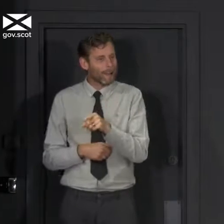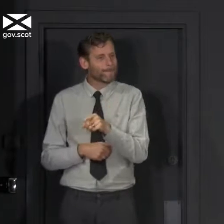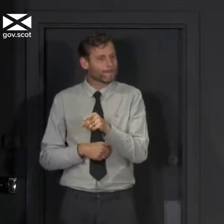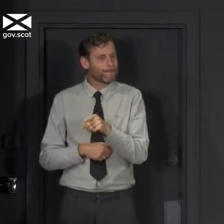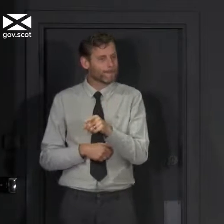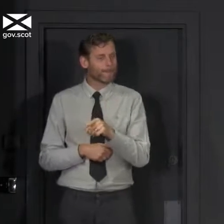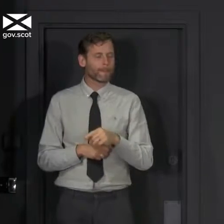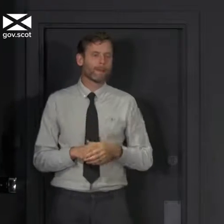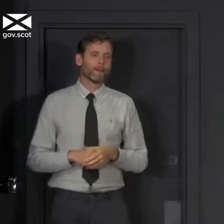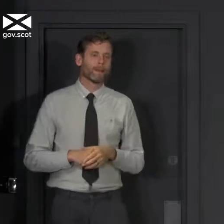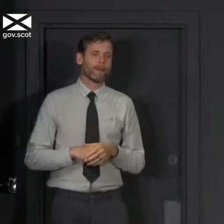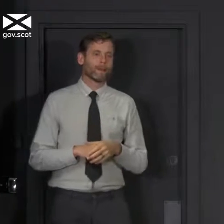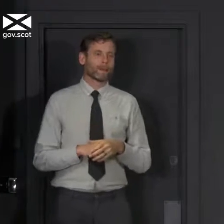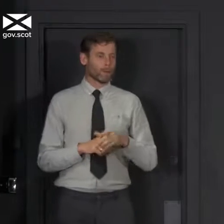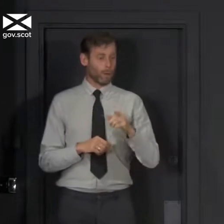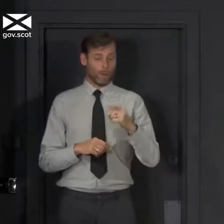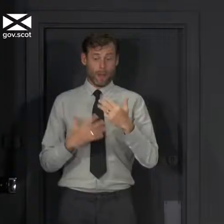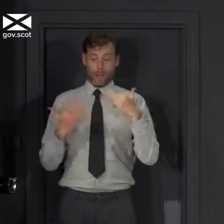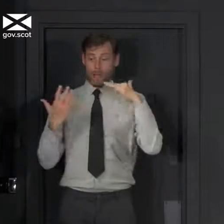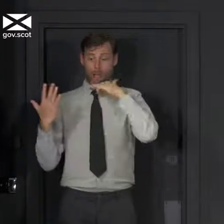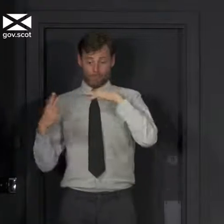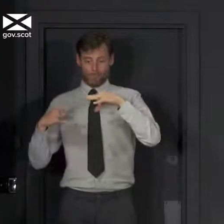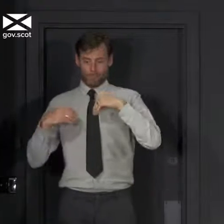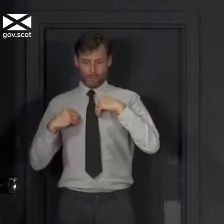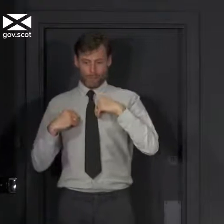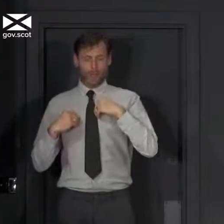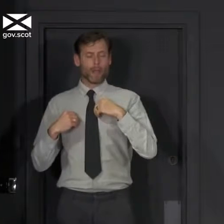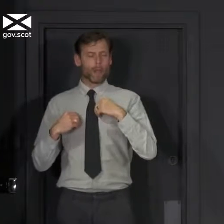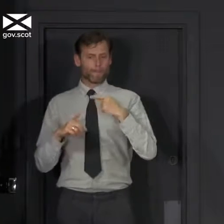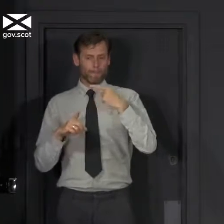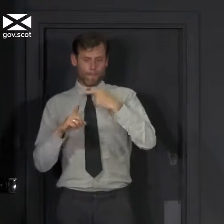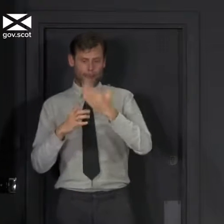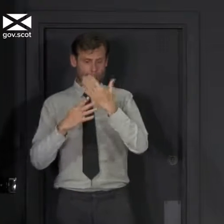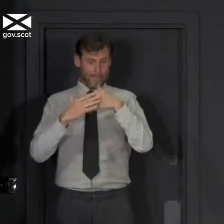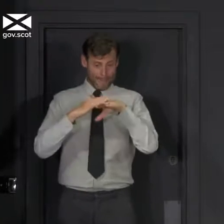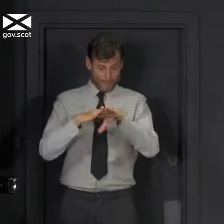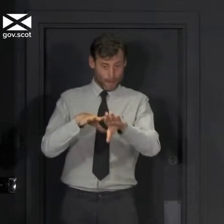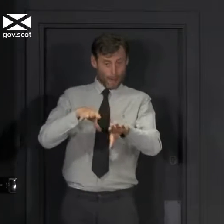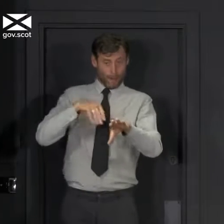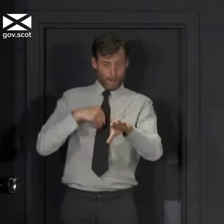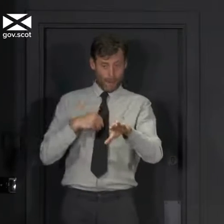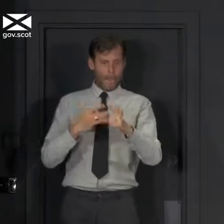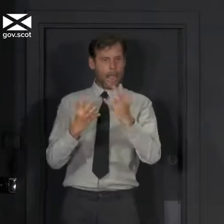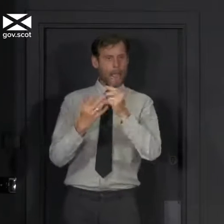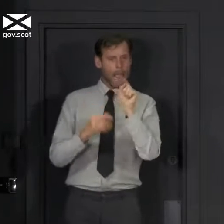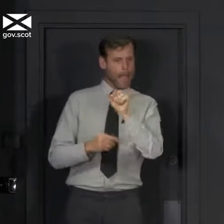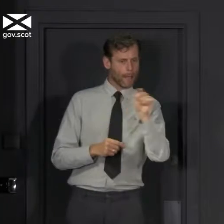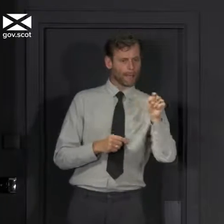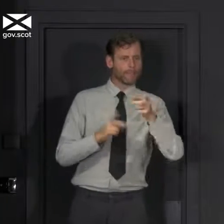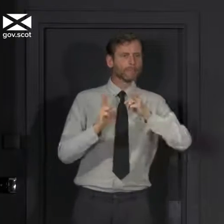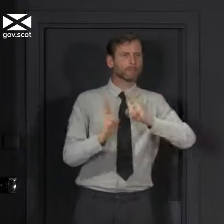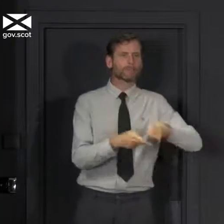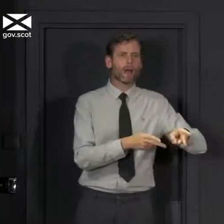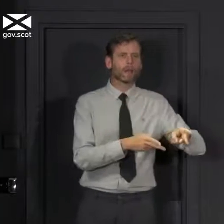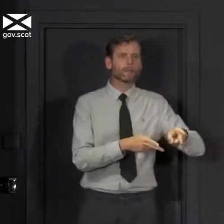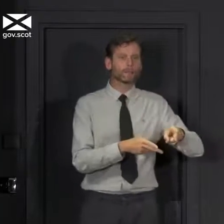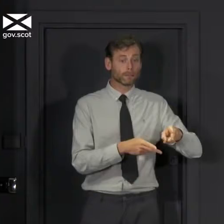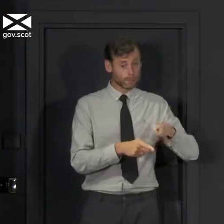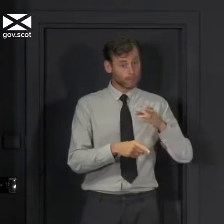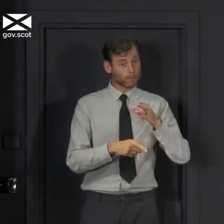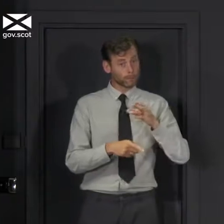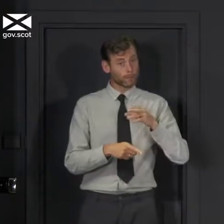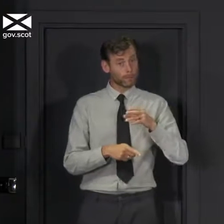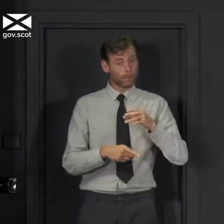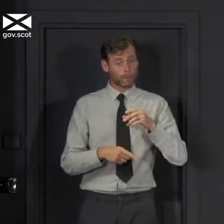also obviously the number of those who died where COVID-19 was a contributing factor to